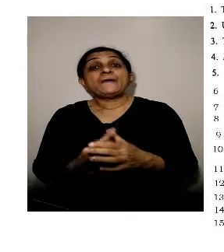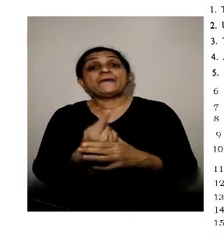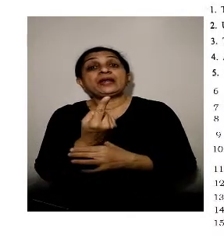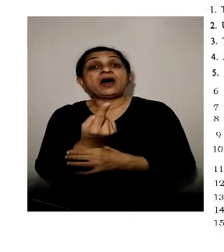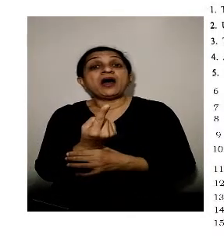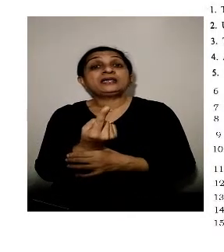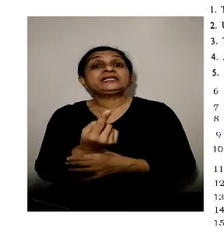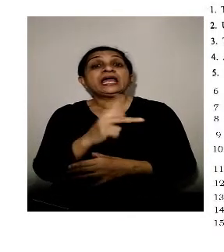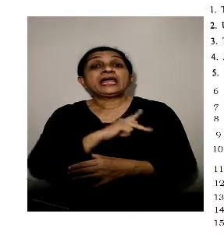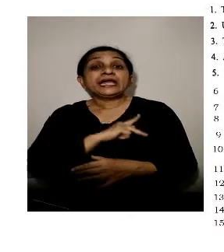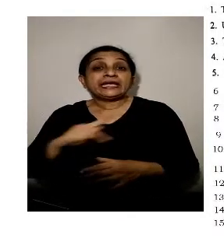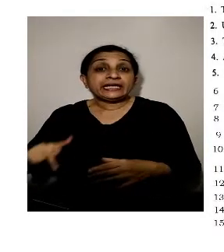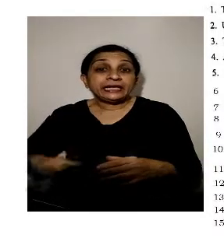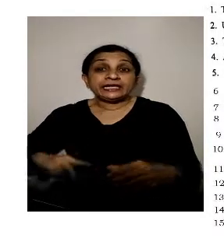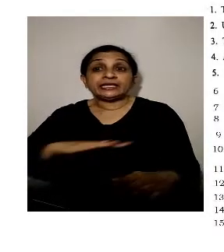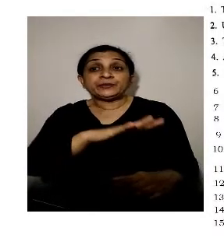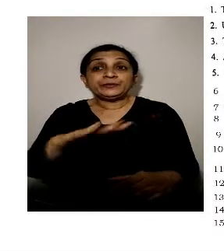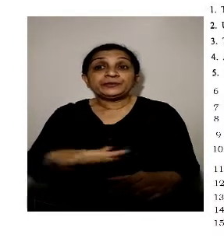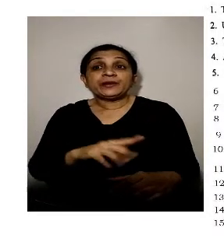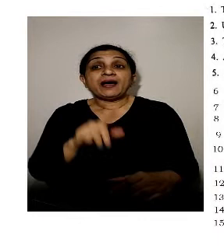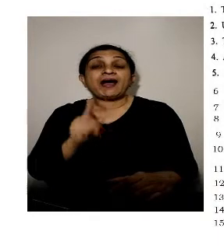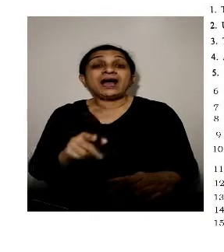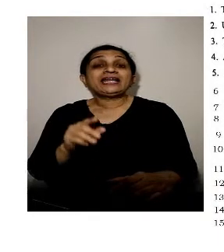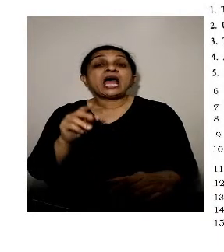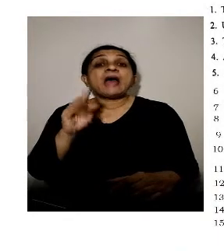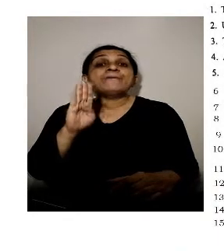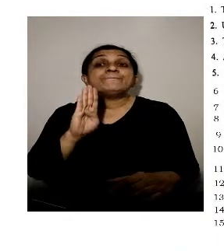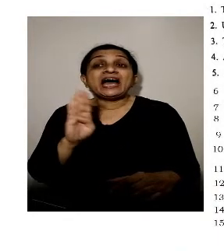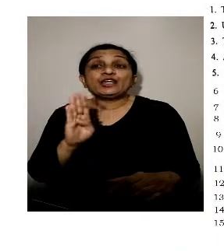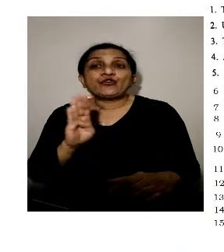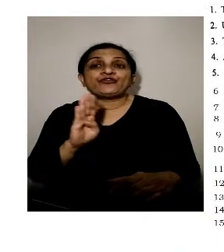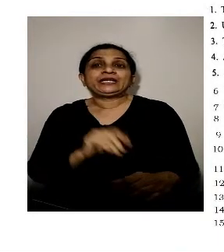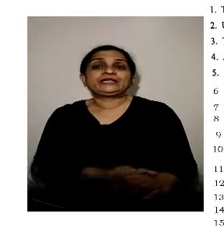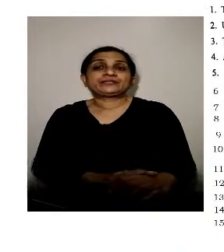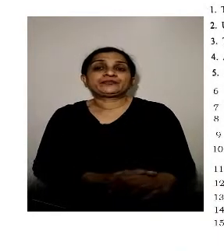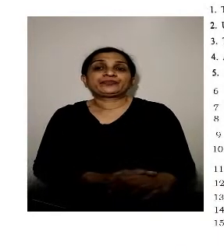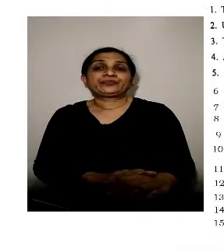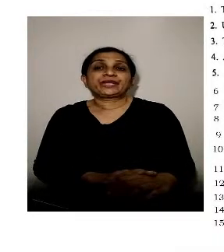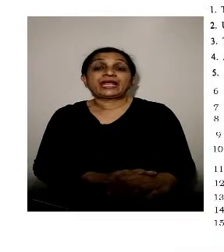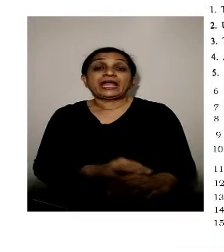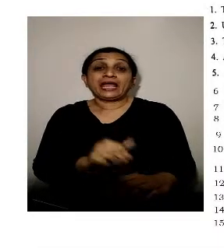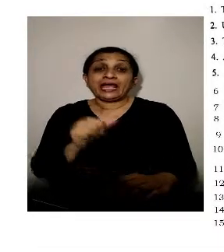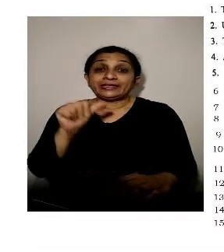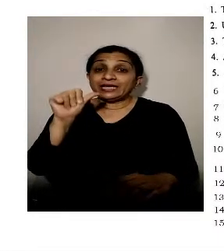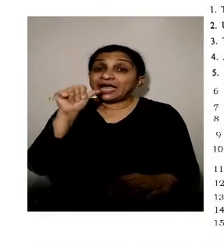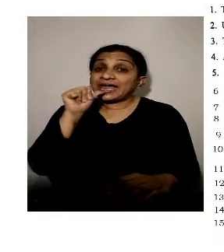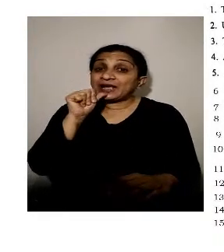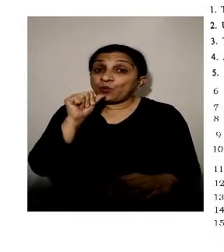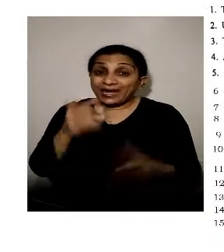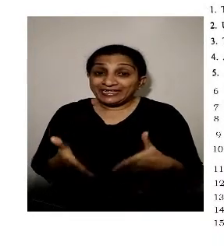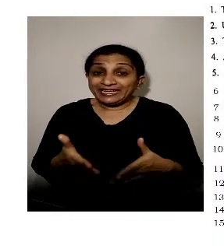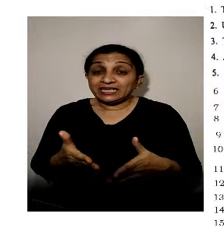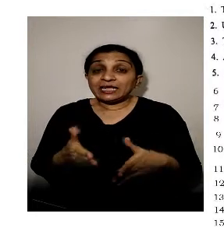the plant kingdom are pyrophytes. The